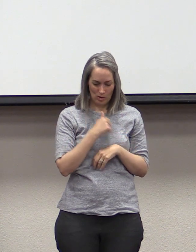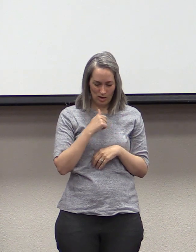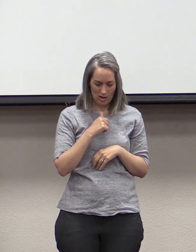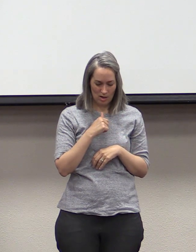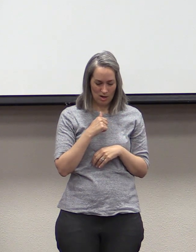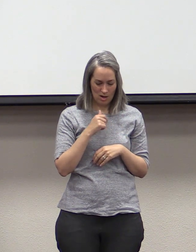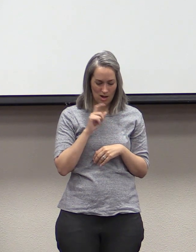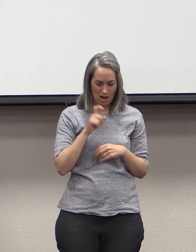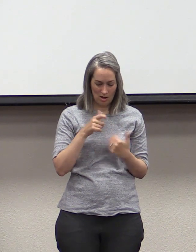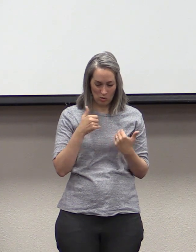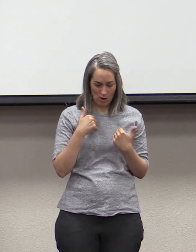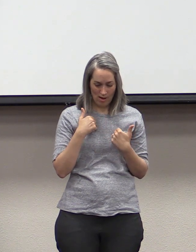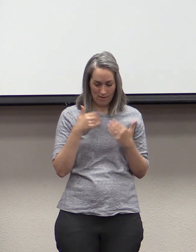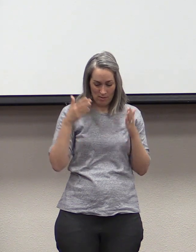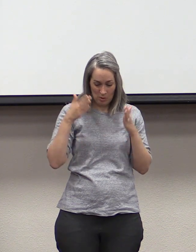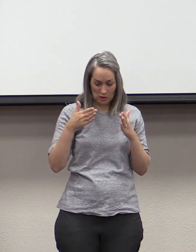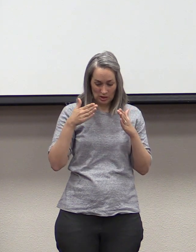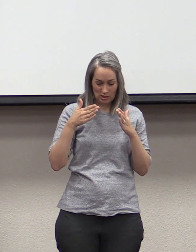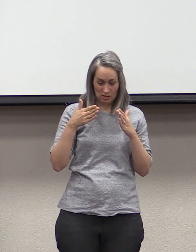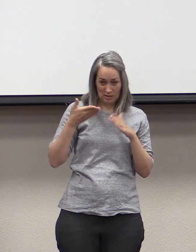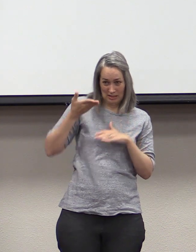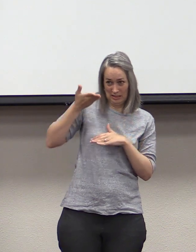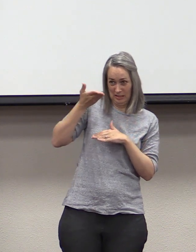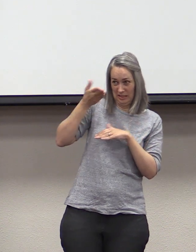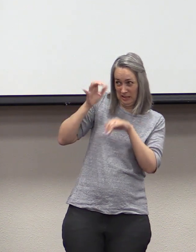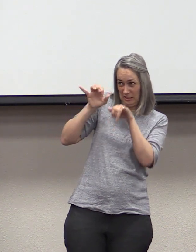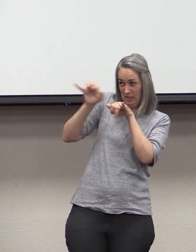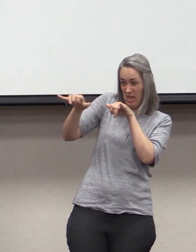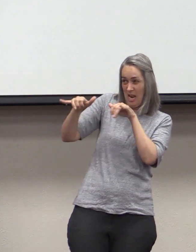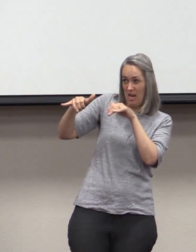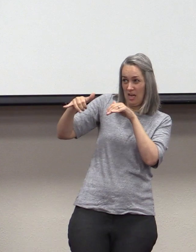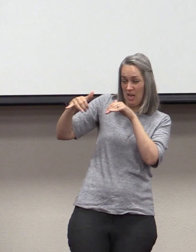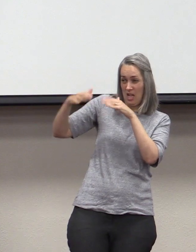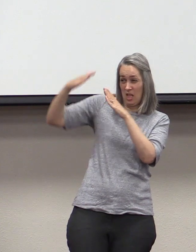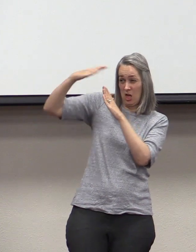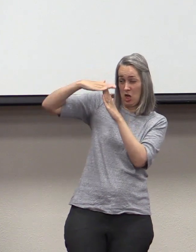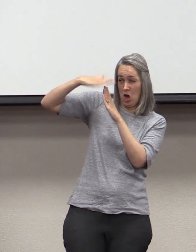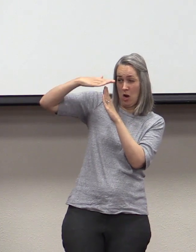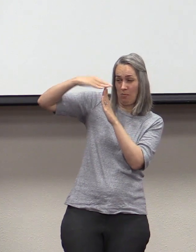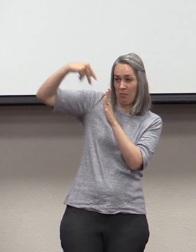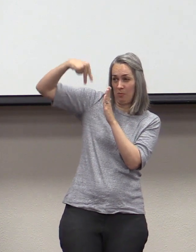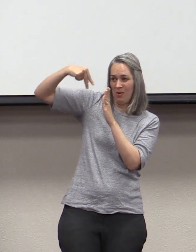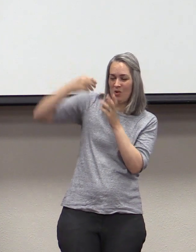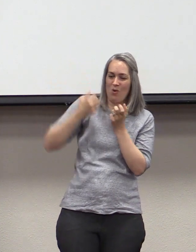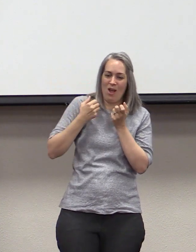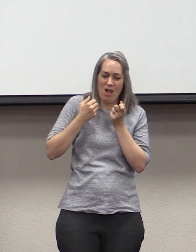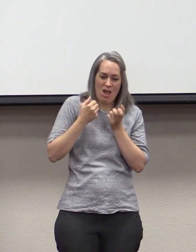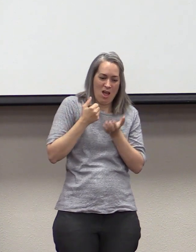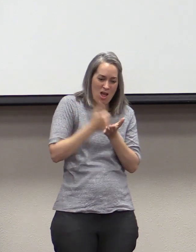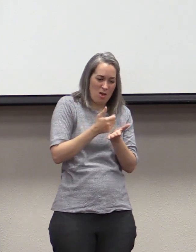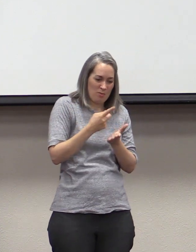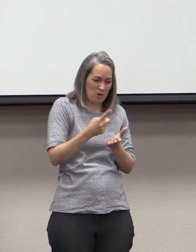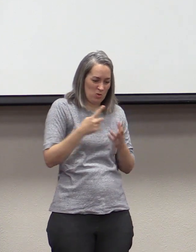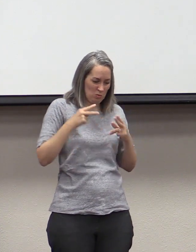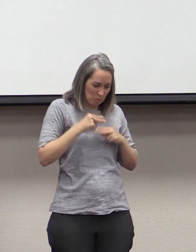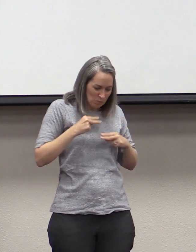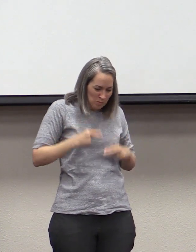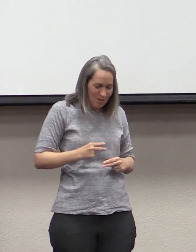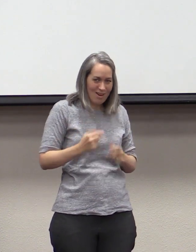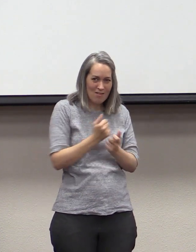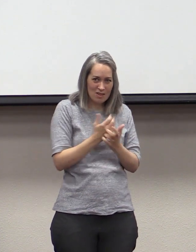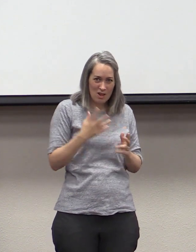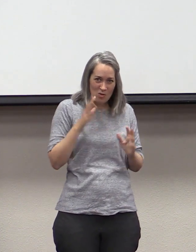there had to be a person at the top to get you into that trapeze. Because, if you did it wrong, yes, you would fall to the ground,